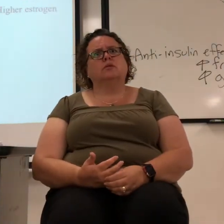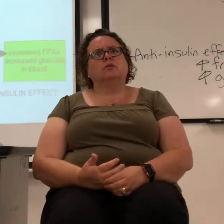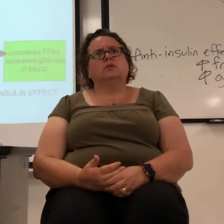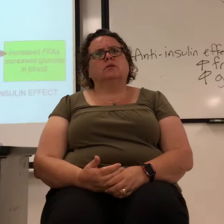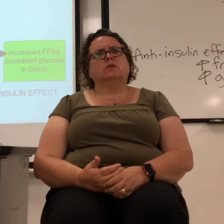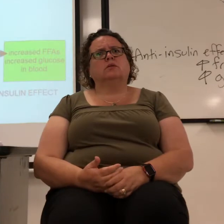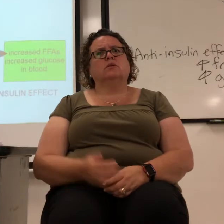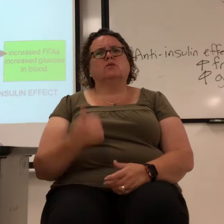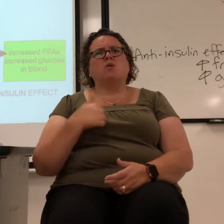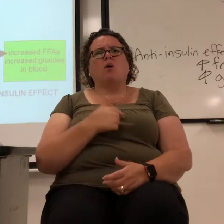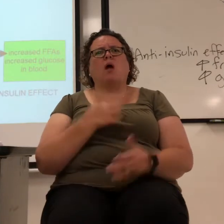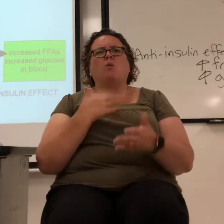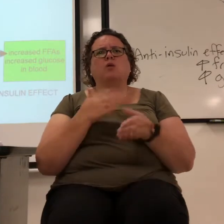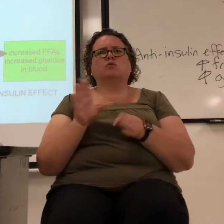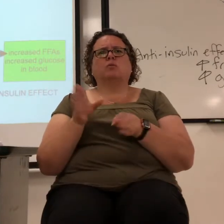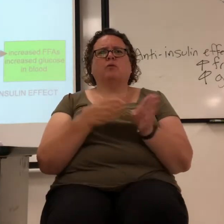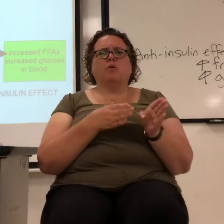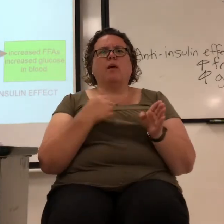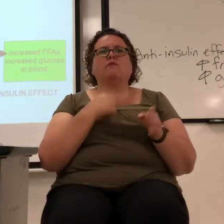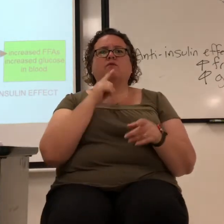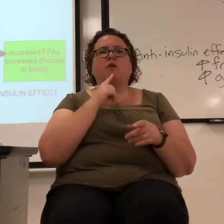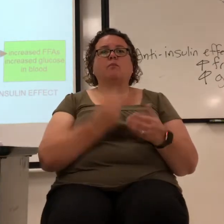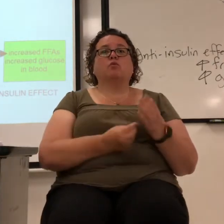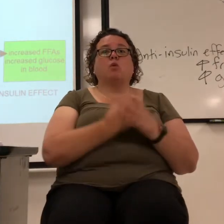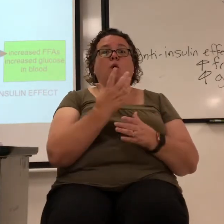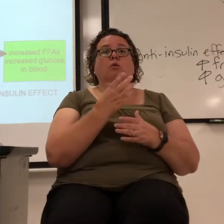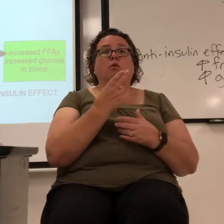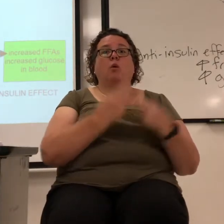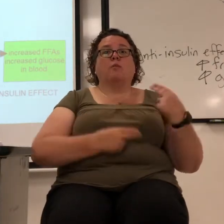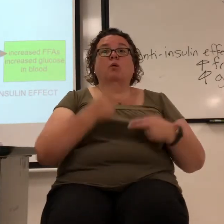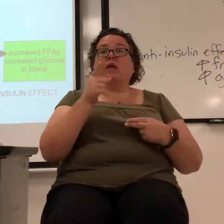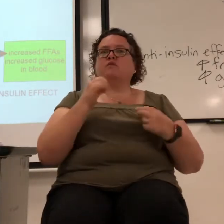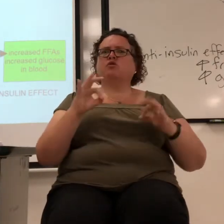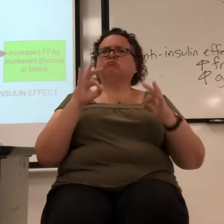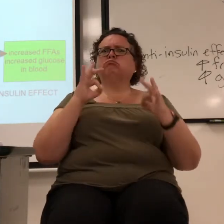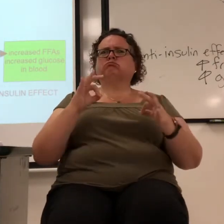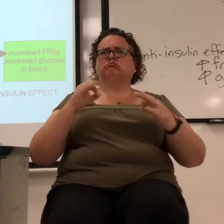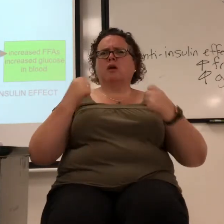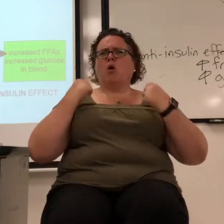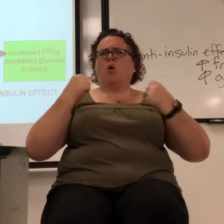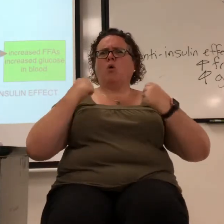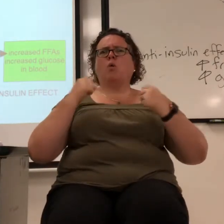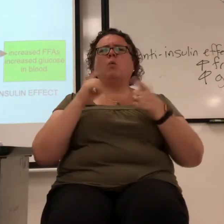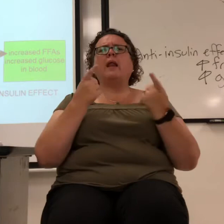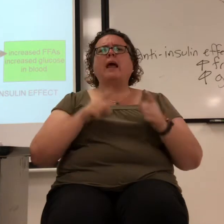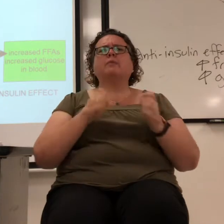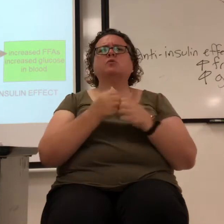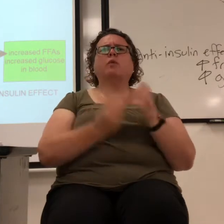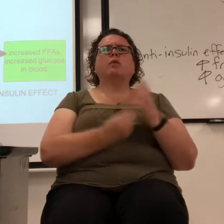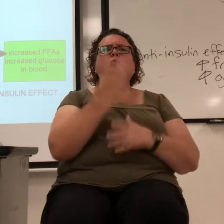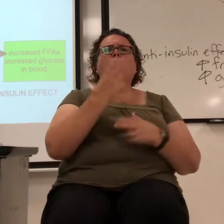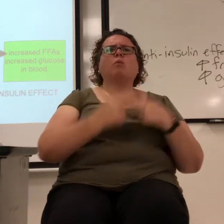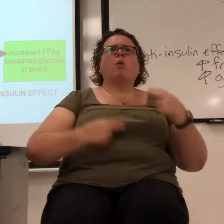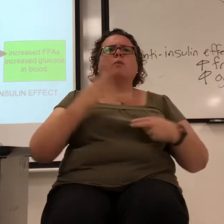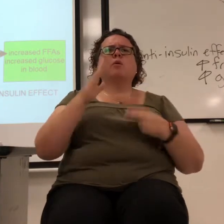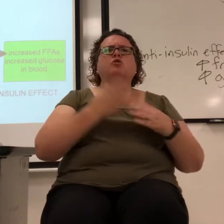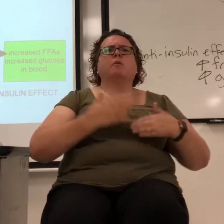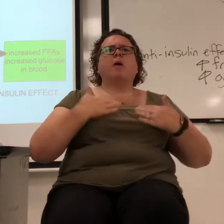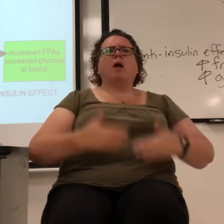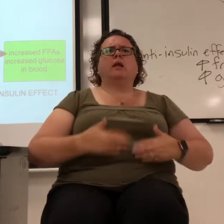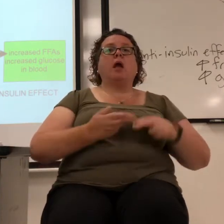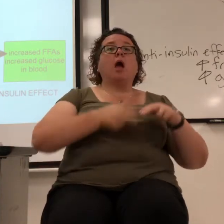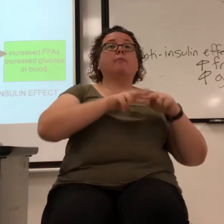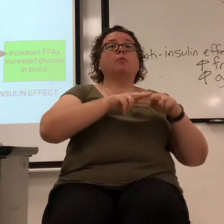I want to move away from growth hormone. So if you're fit, you're working out, what do you think happens to the growth hormone in your body, up or down?